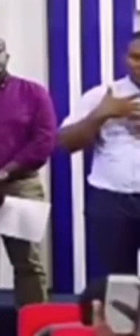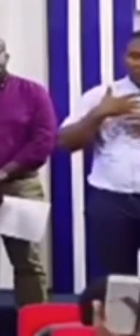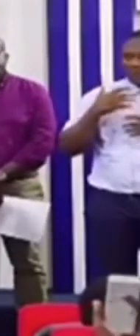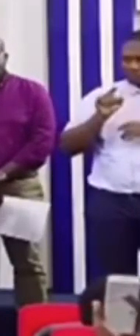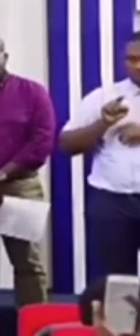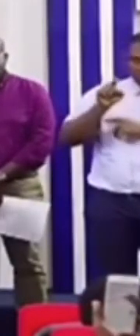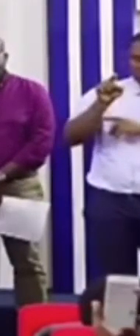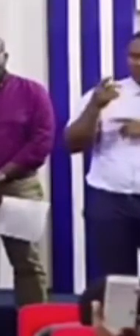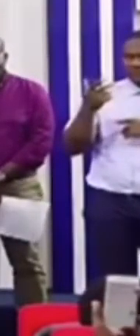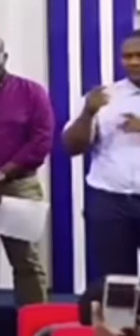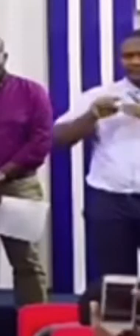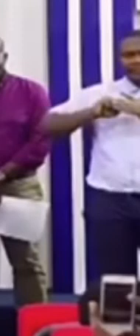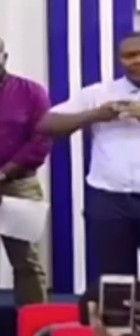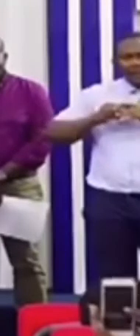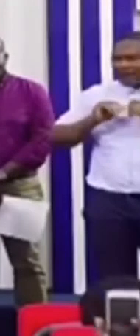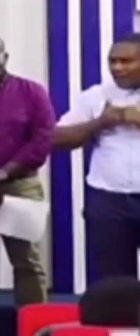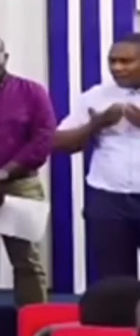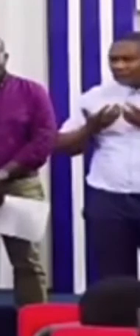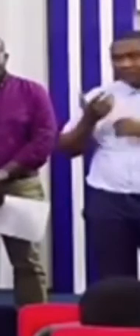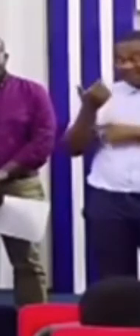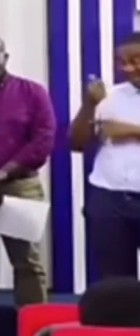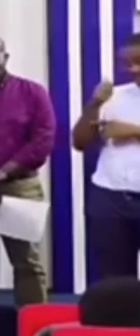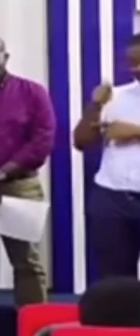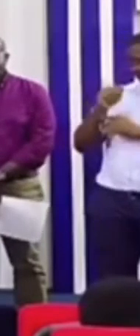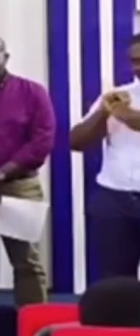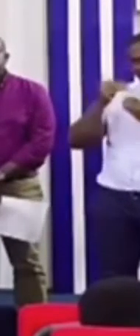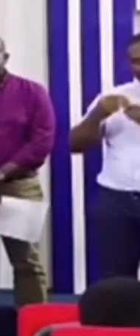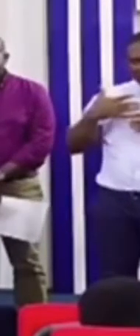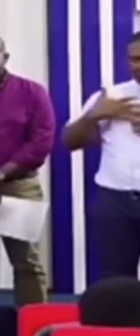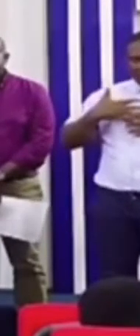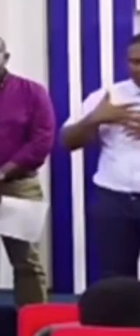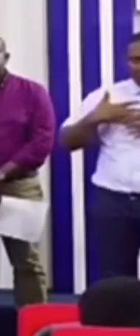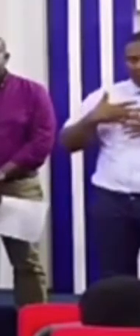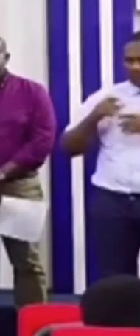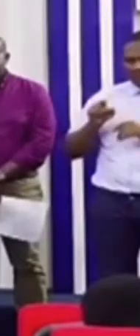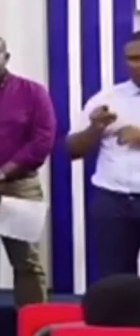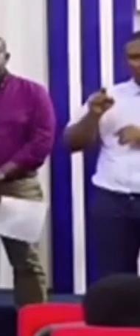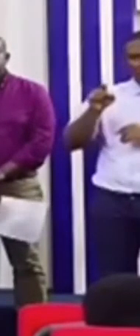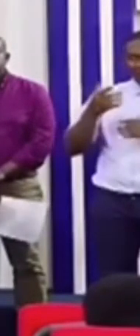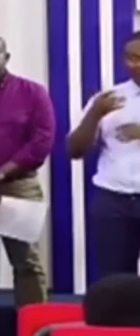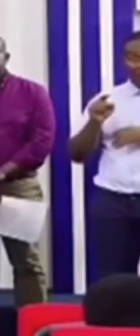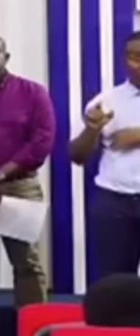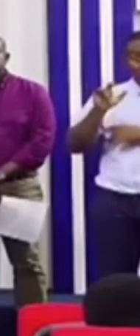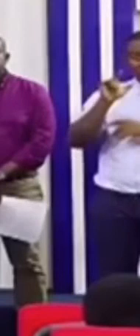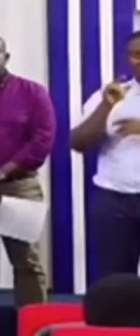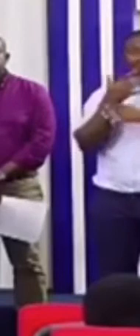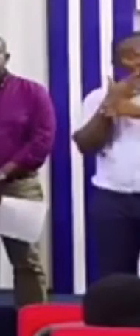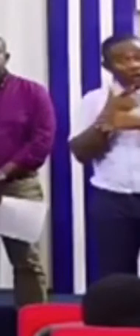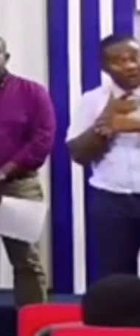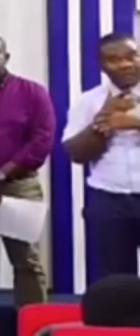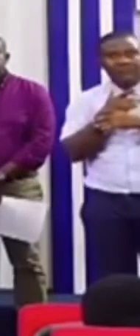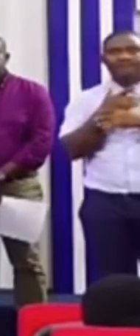This symptom started on the 10th of March. This case had traveled to Germany and Turkey within the last